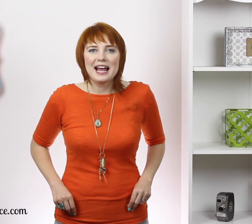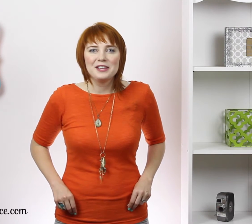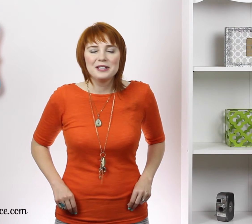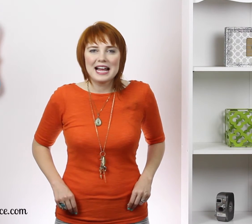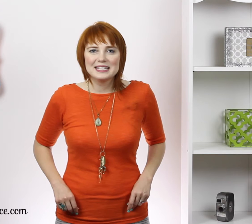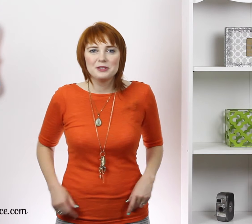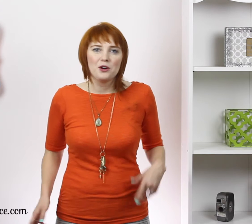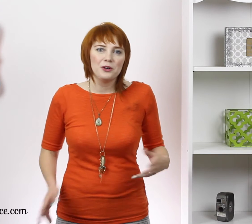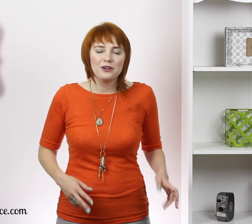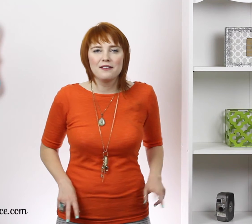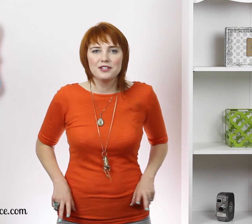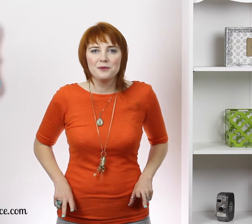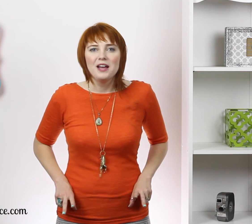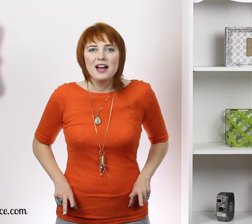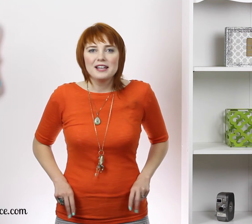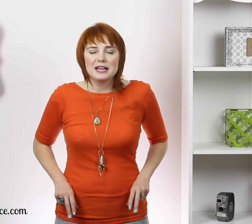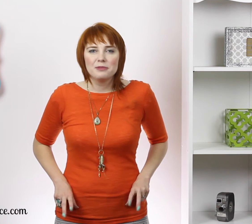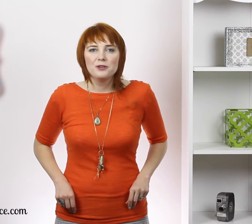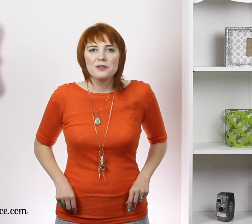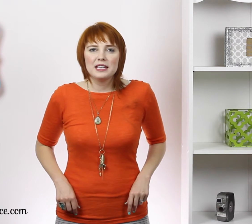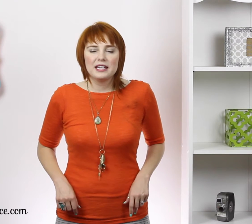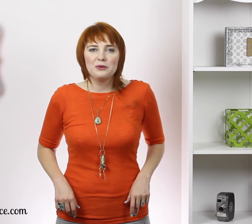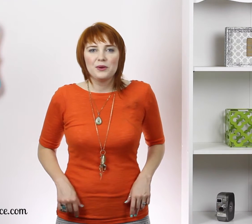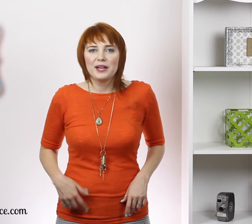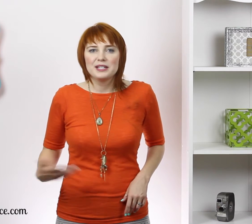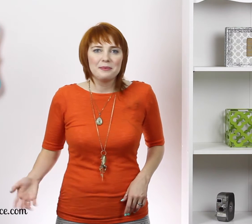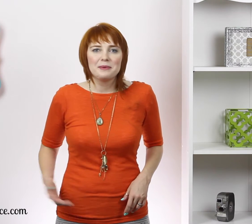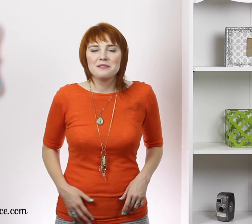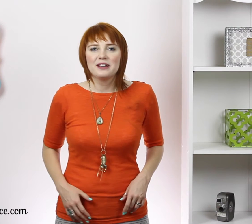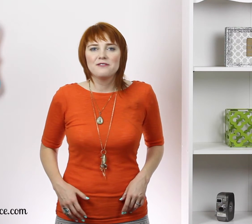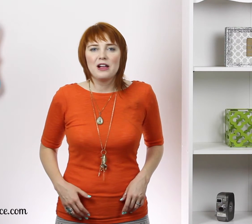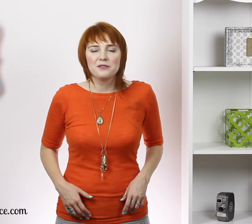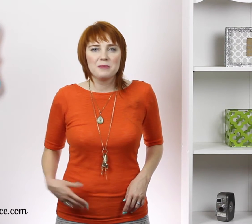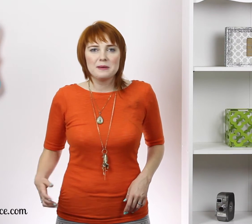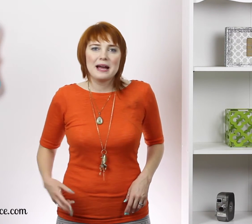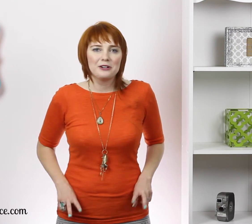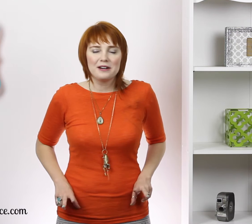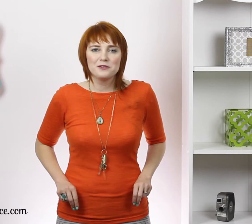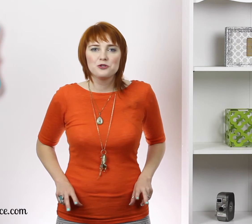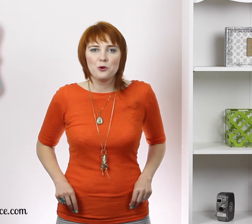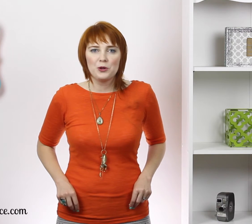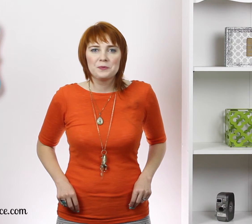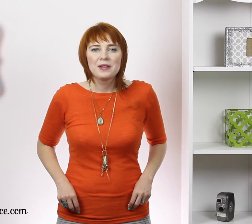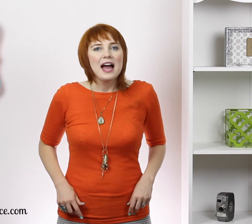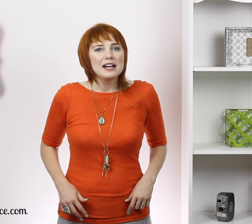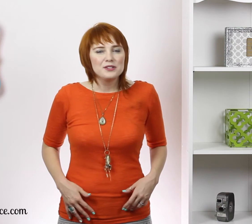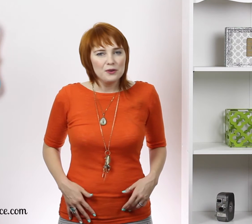ask them to go and grab you a diaper or they can let you know that a diaper maybe fell out of the baby bag or out of the stroller. I don't